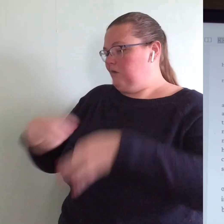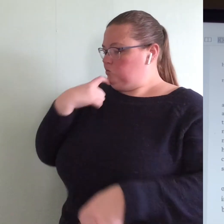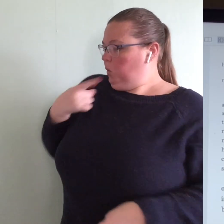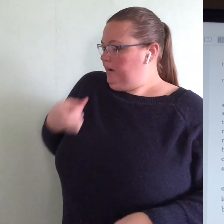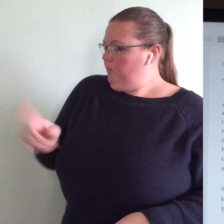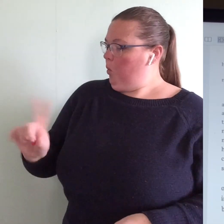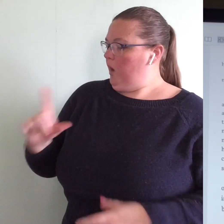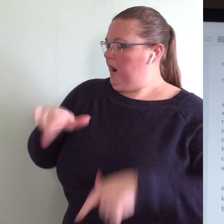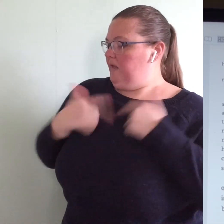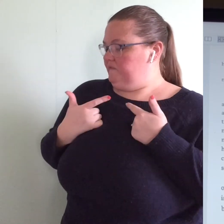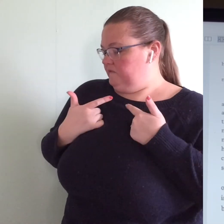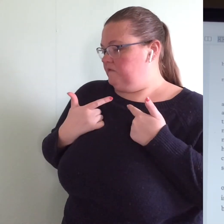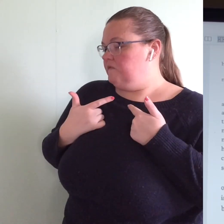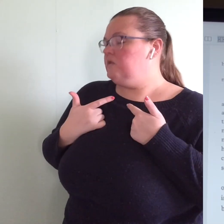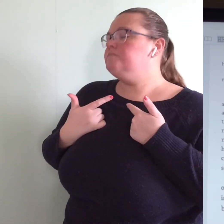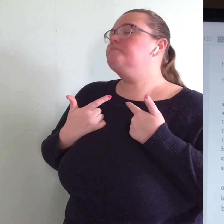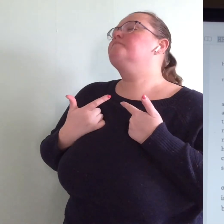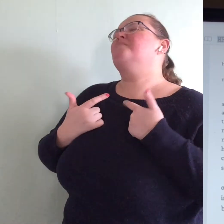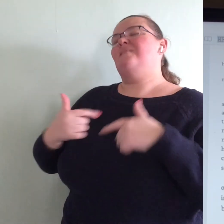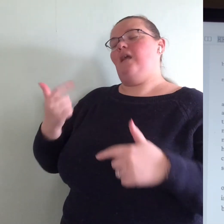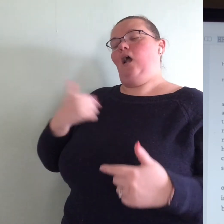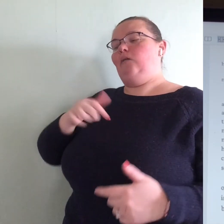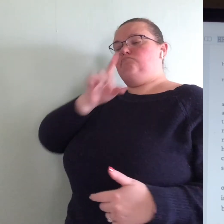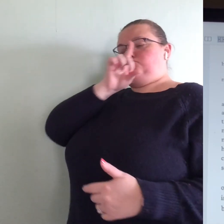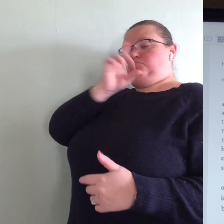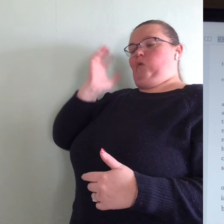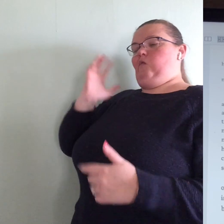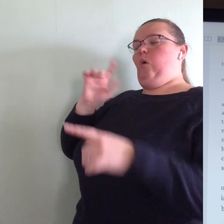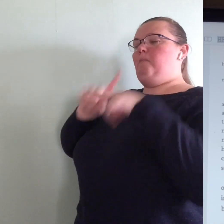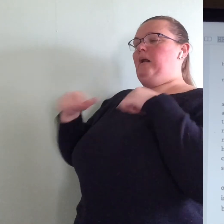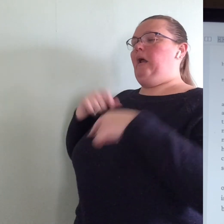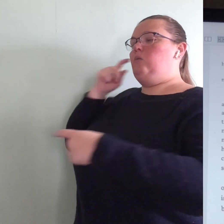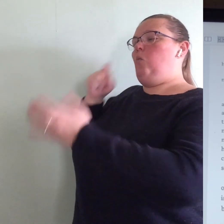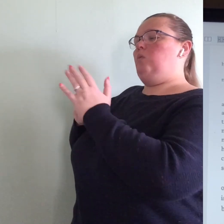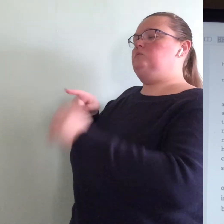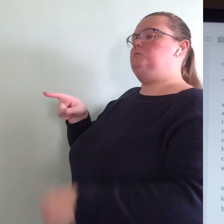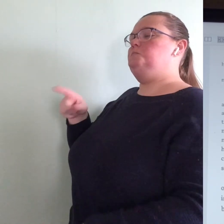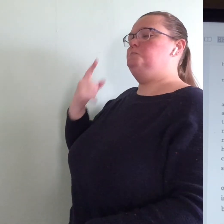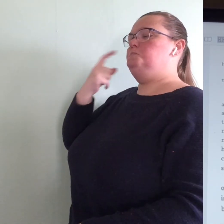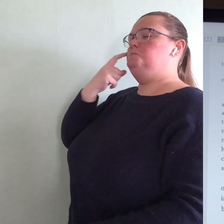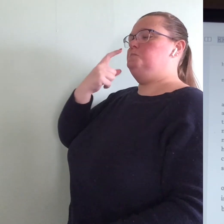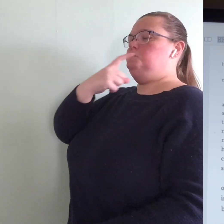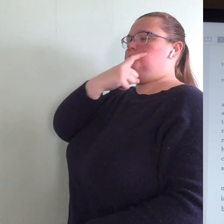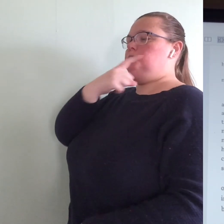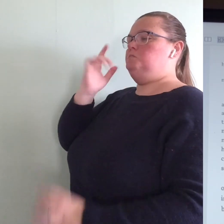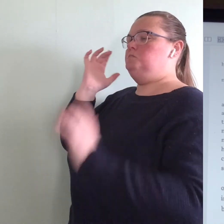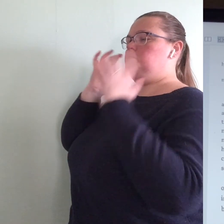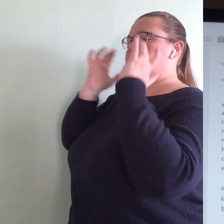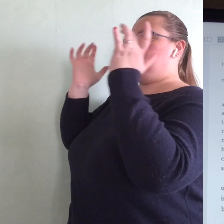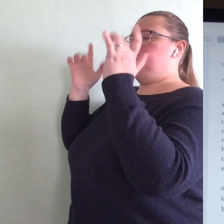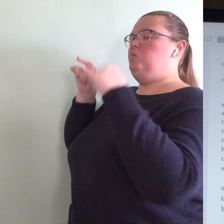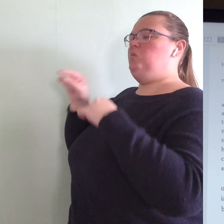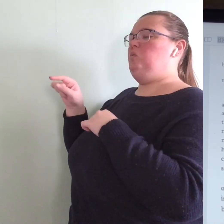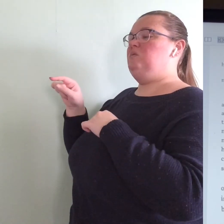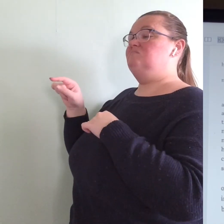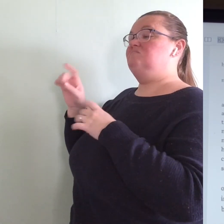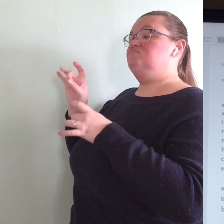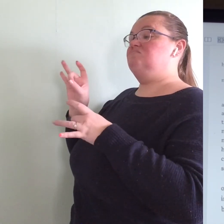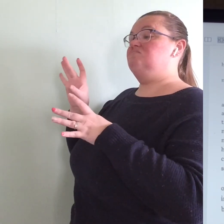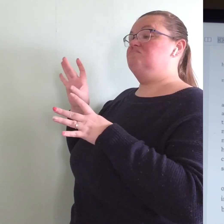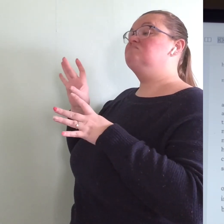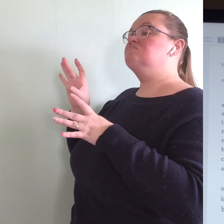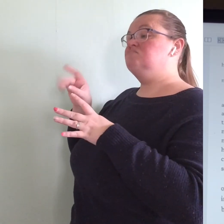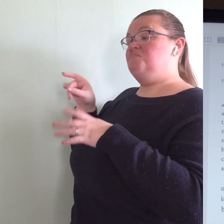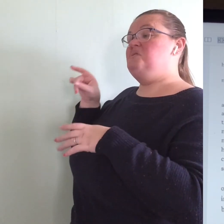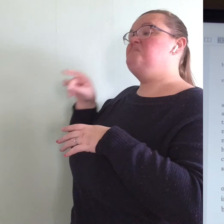brother-in-law, but the moment I set eyes on that brother of yours, I said to myself, treacherous. He had the look of